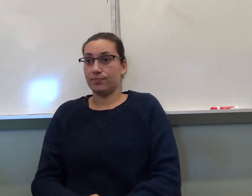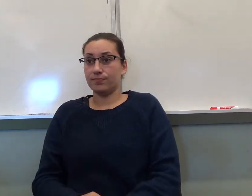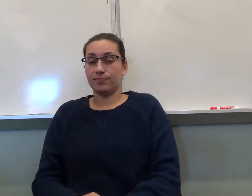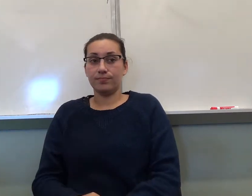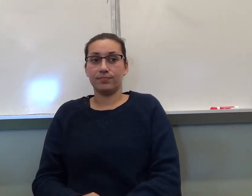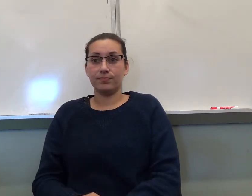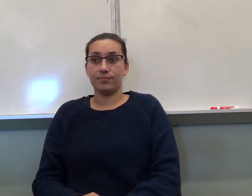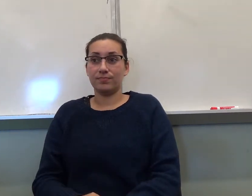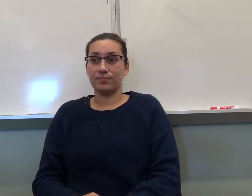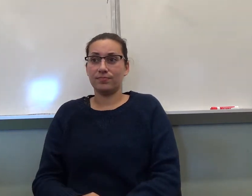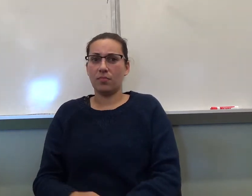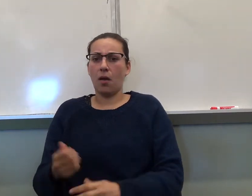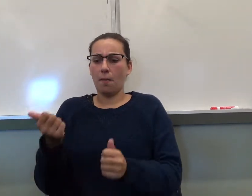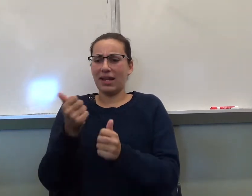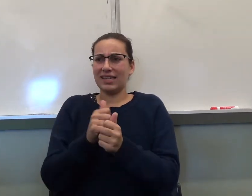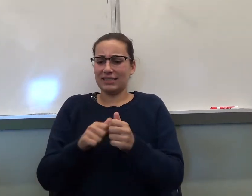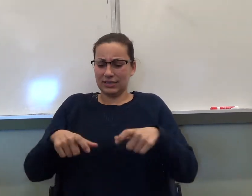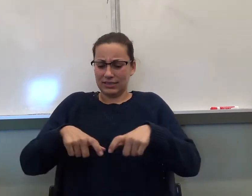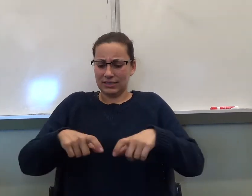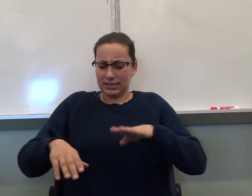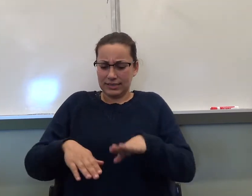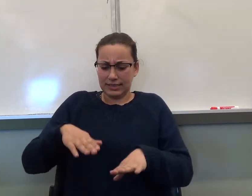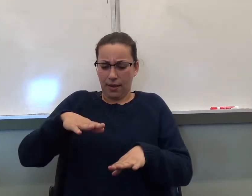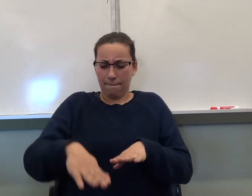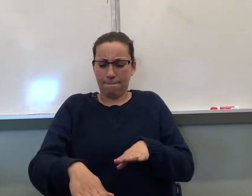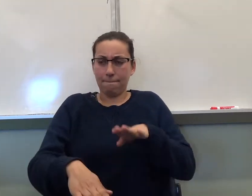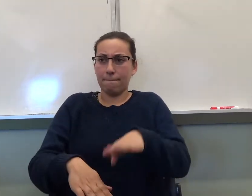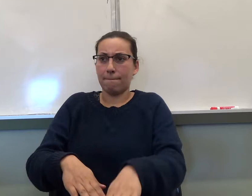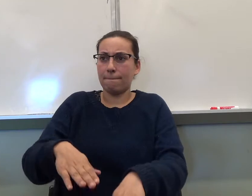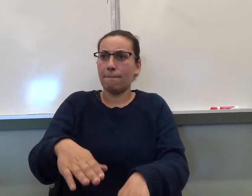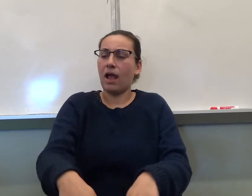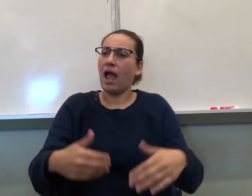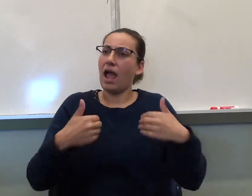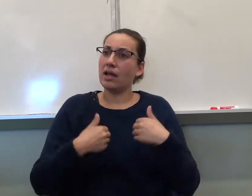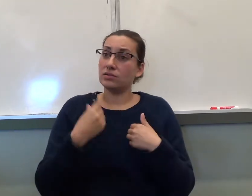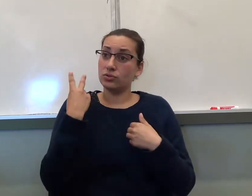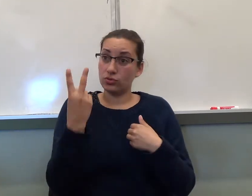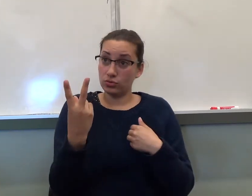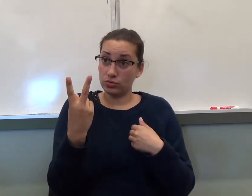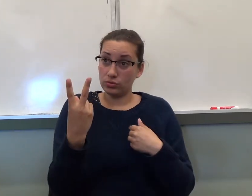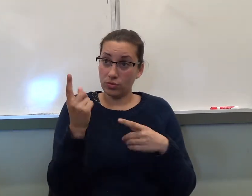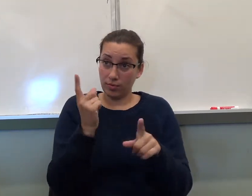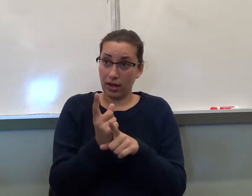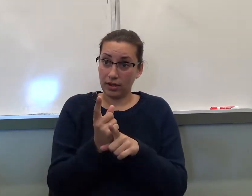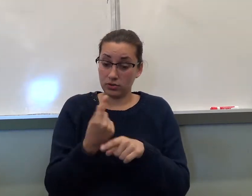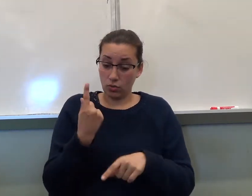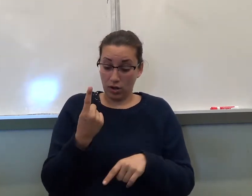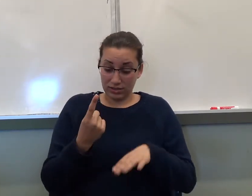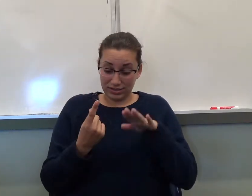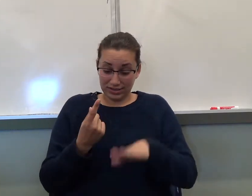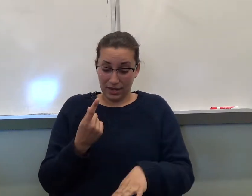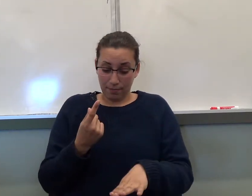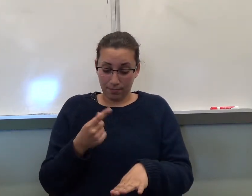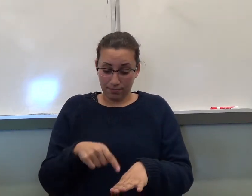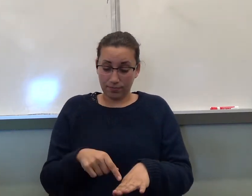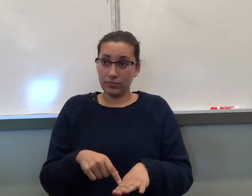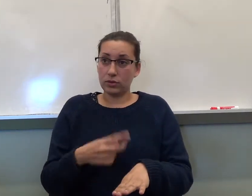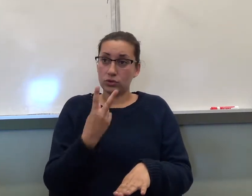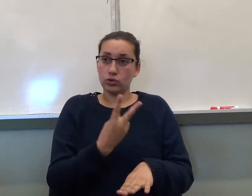each step has 2 of these, right? So that on one step, you're going to have 2 times 24,